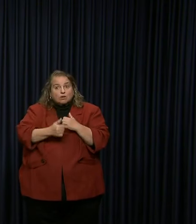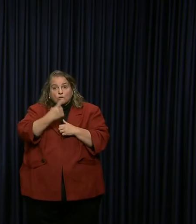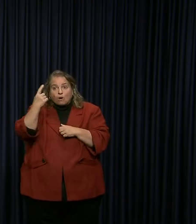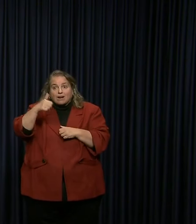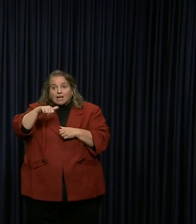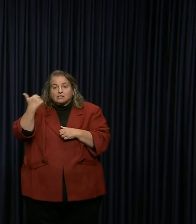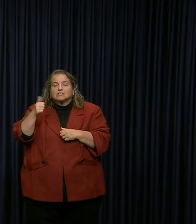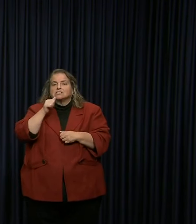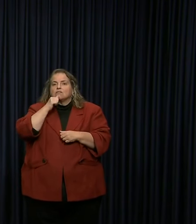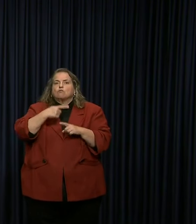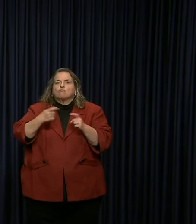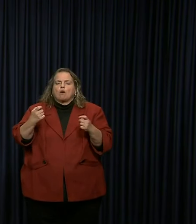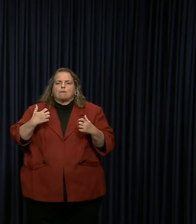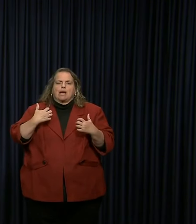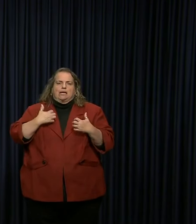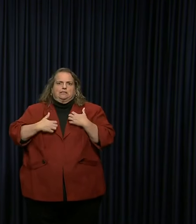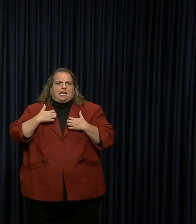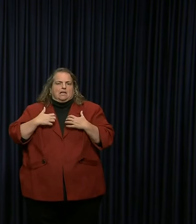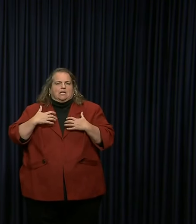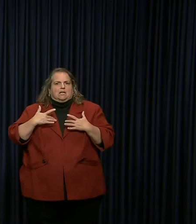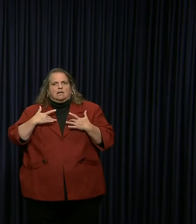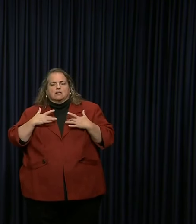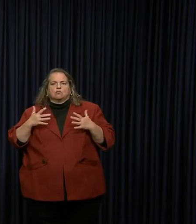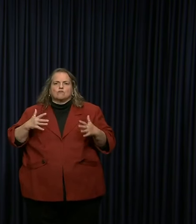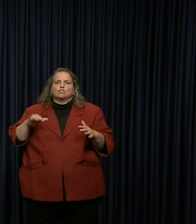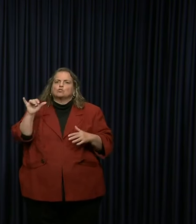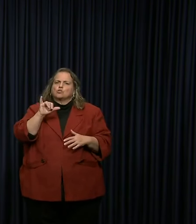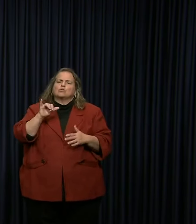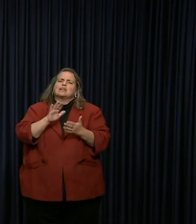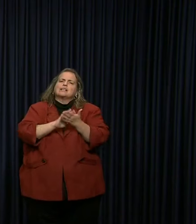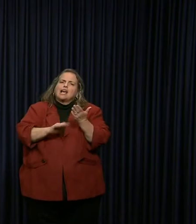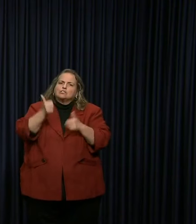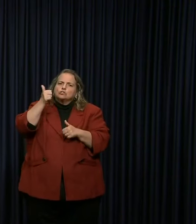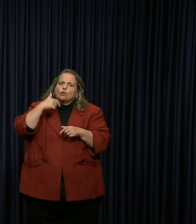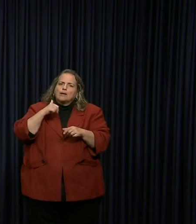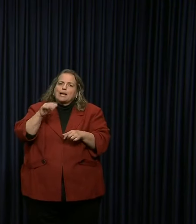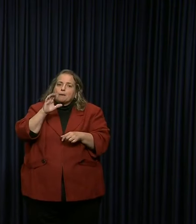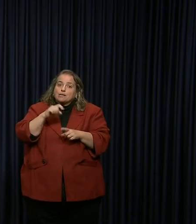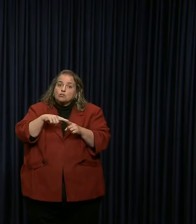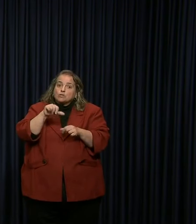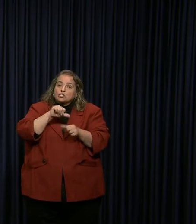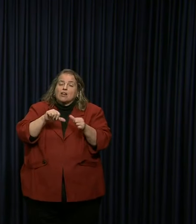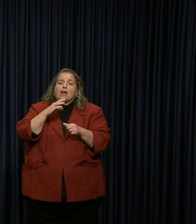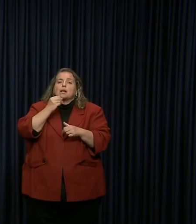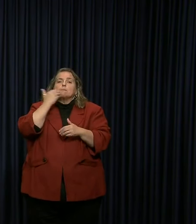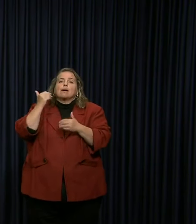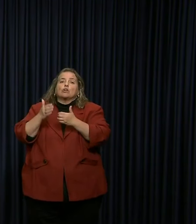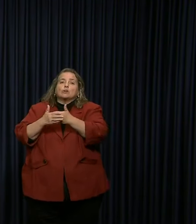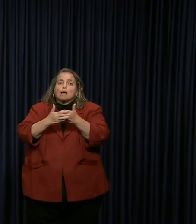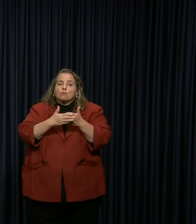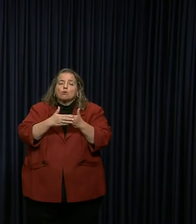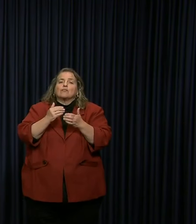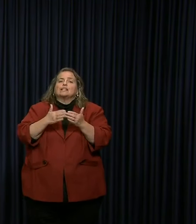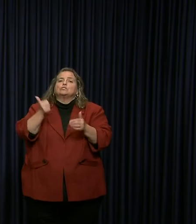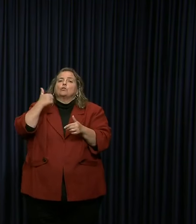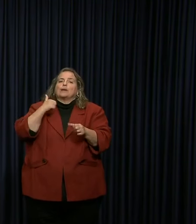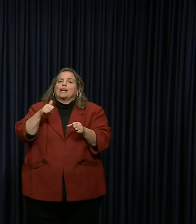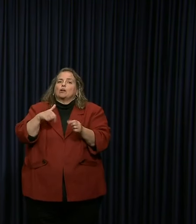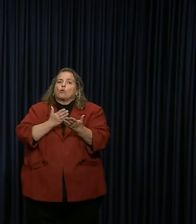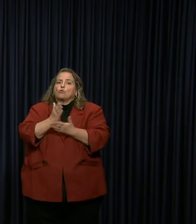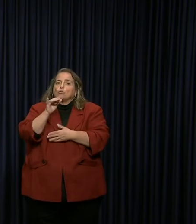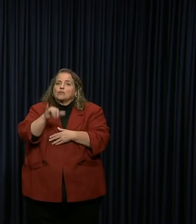suffering from anxiety too, so the nicer we can be to each other, the better neighbor that we can be, the easier we're going to get through